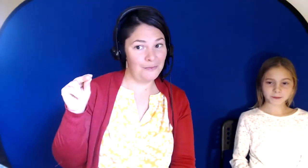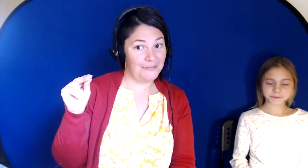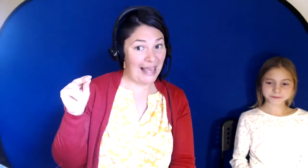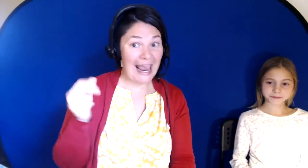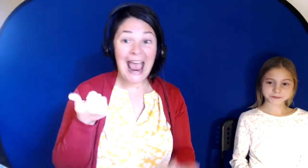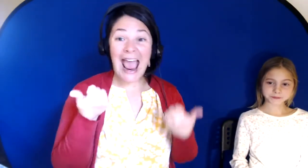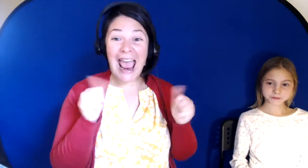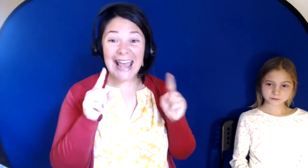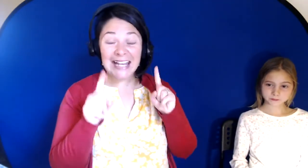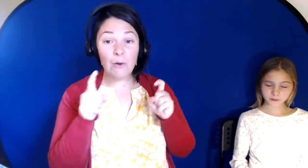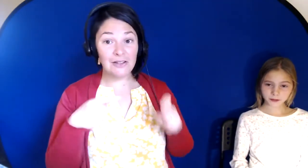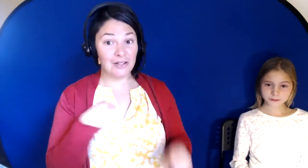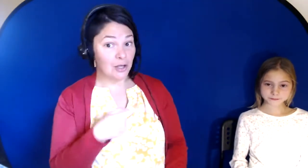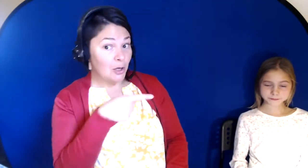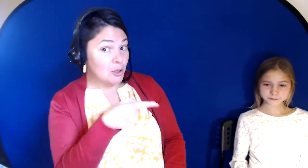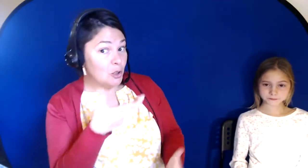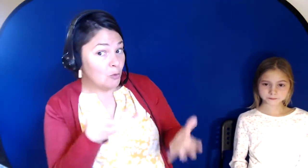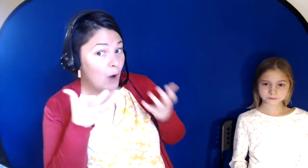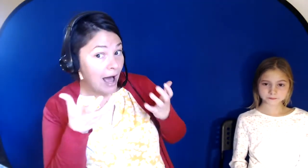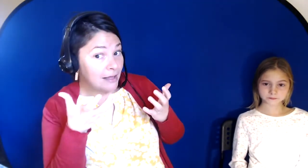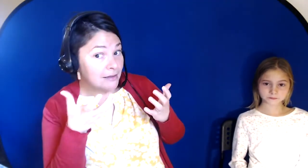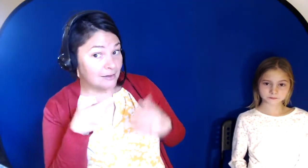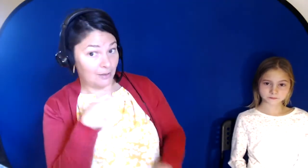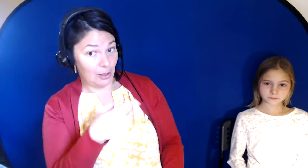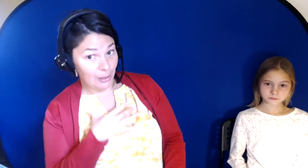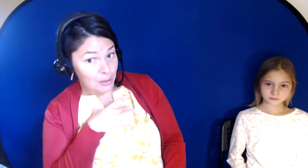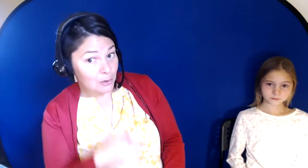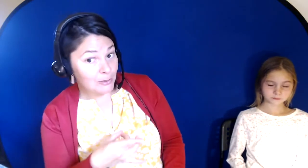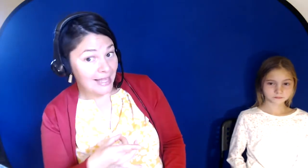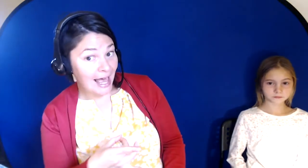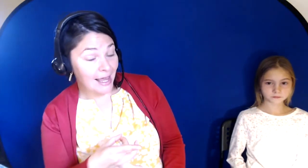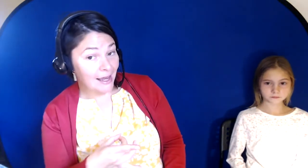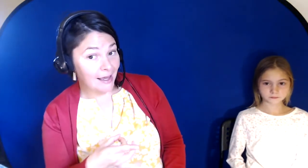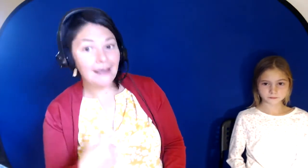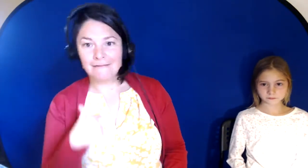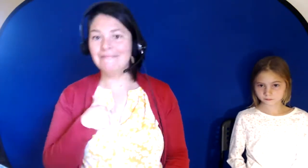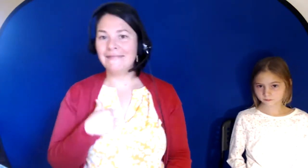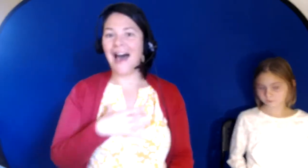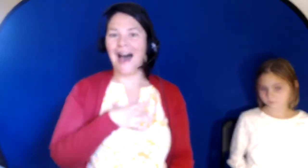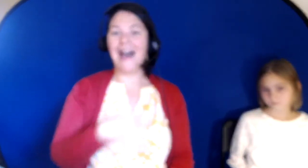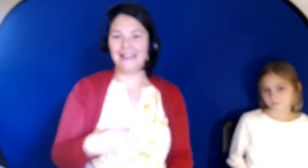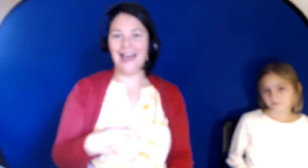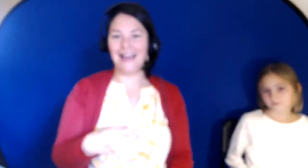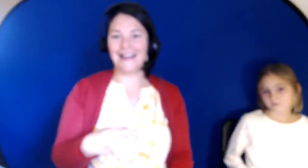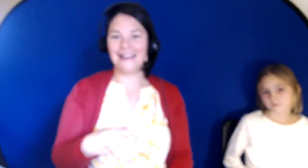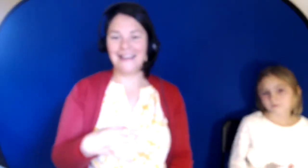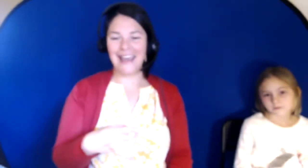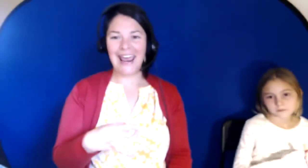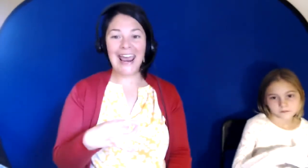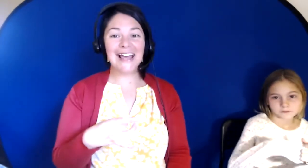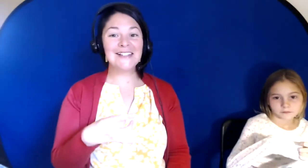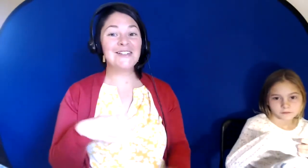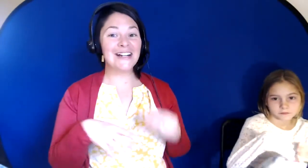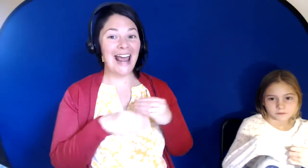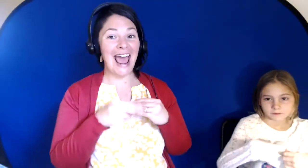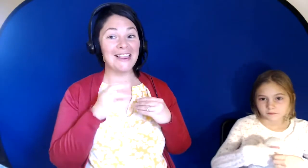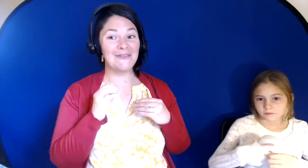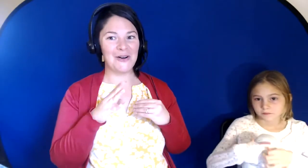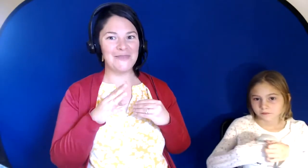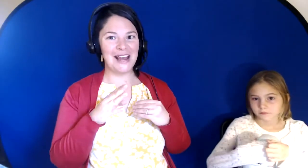Okay? Any question you want, you like, I like. And you're going to add the verb there so